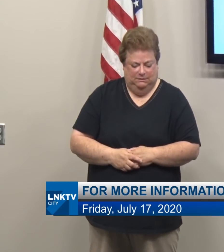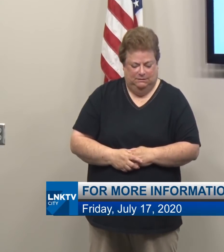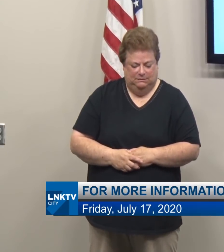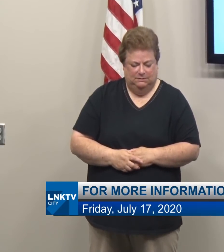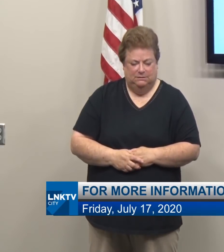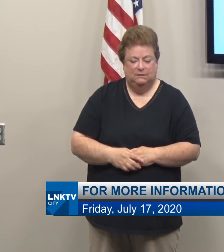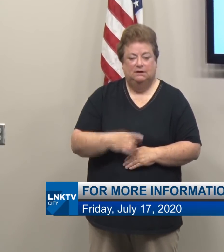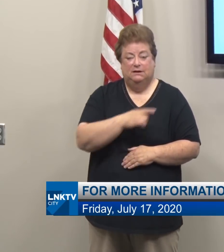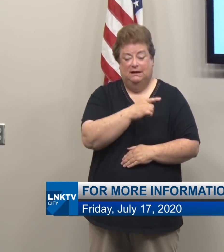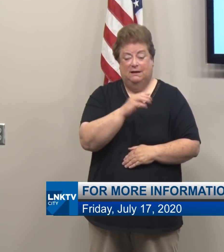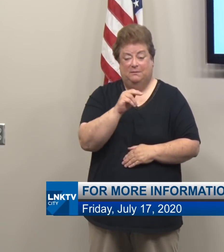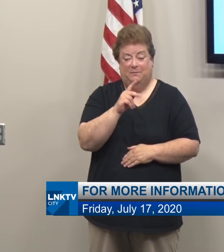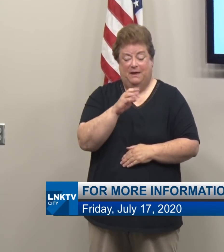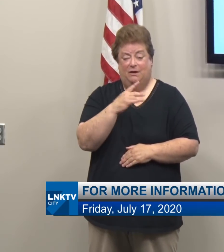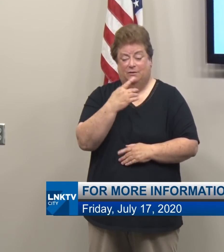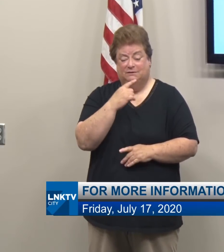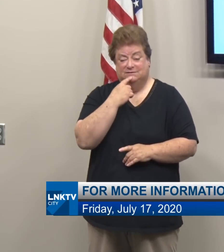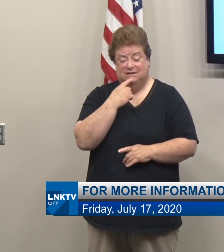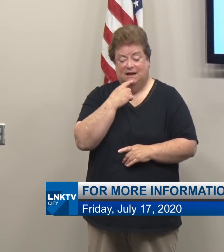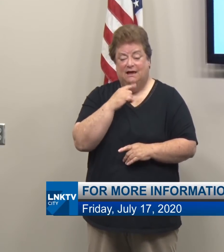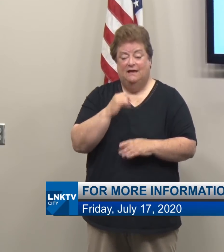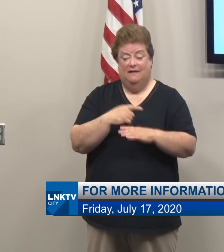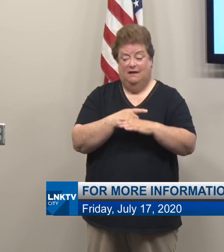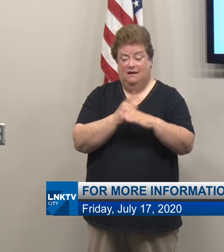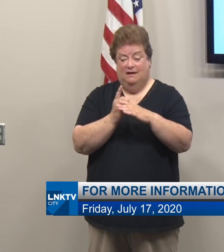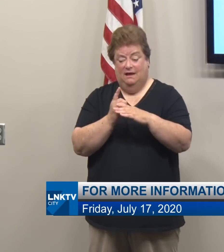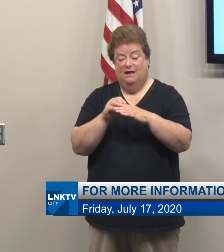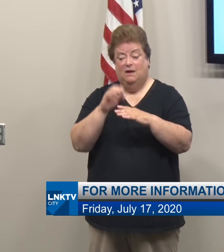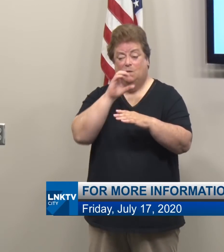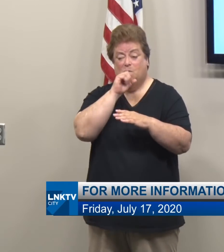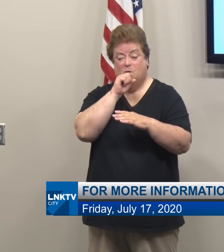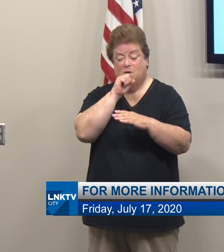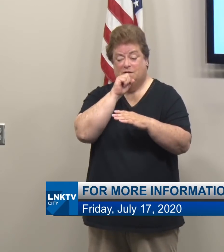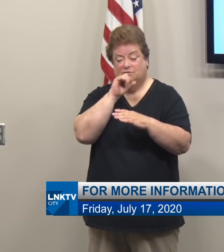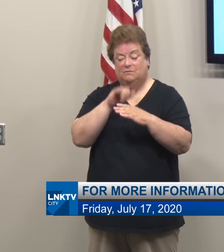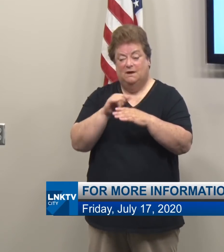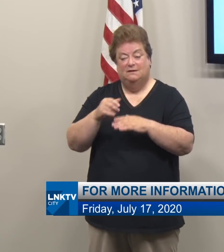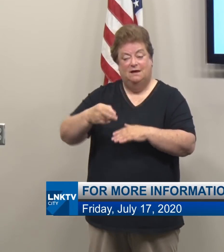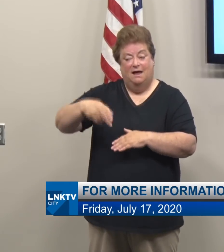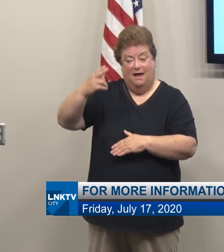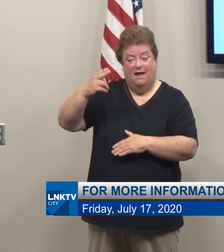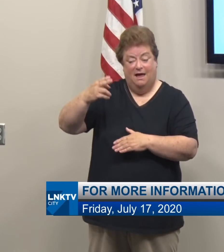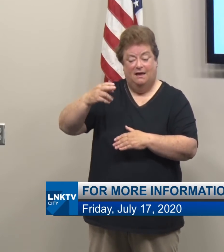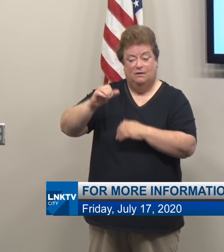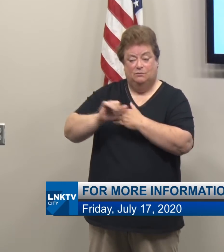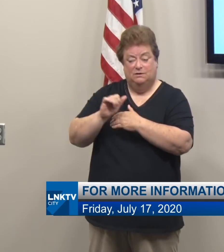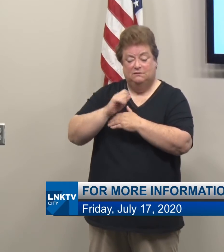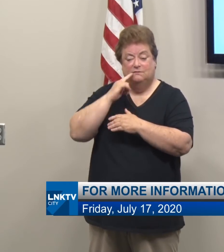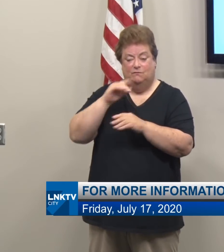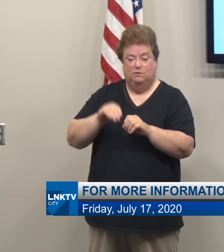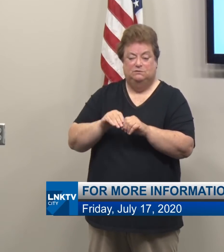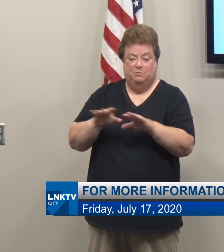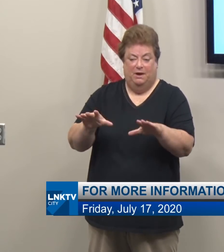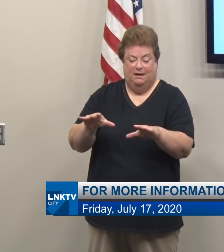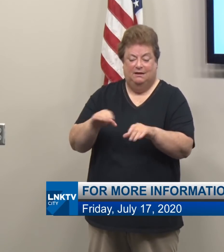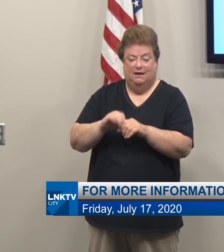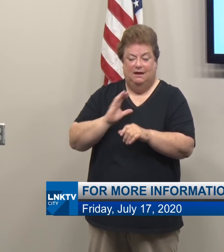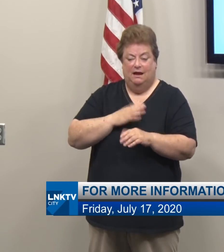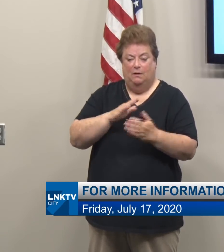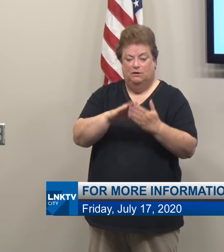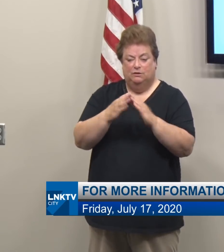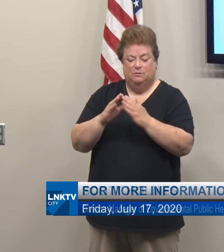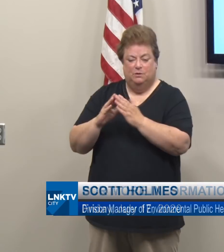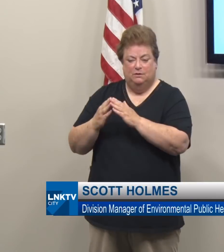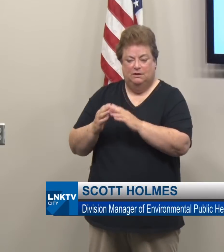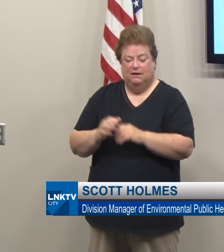As the Mayor said, the risk dial remains in the orange range, indicating a high risk of COVID-19 spread in our community.